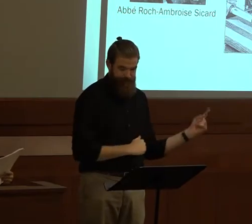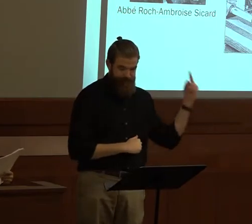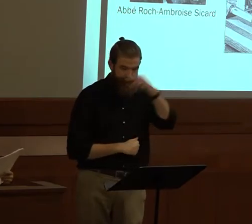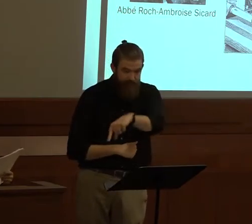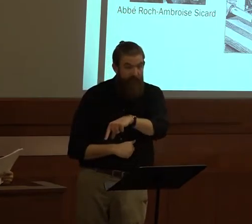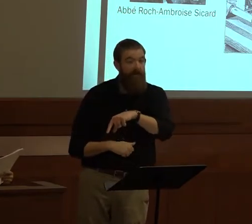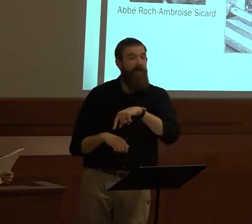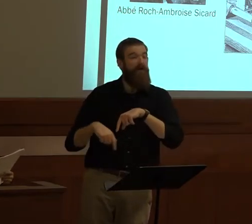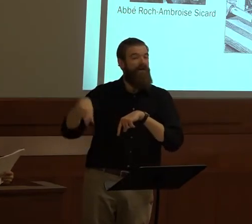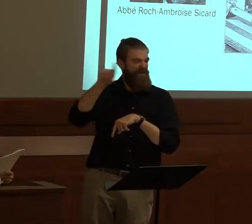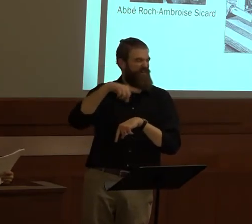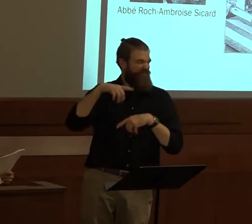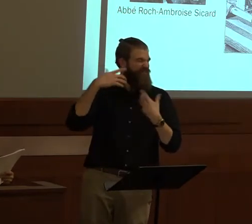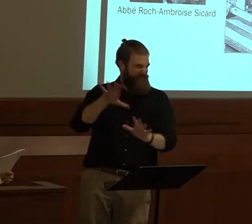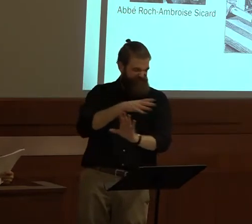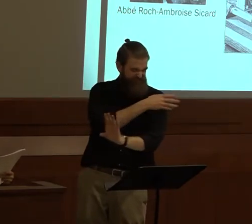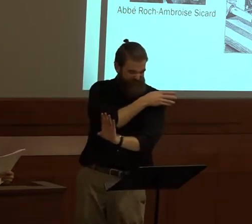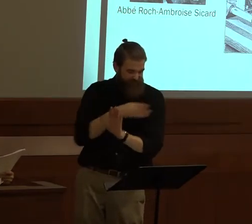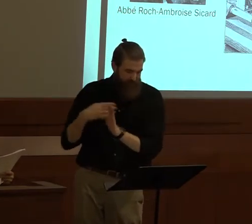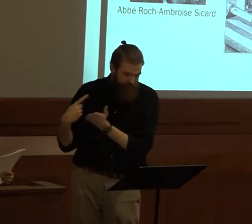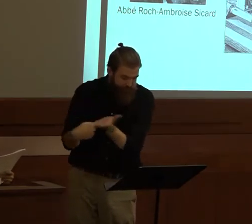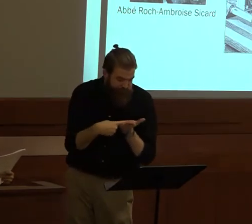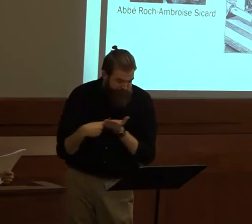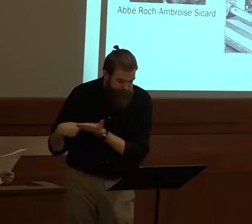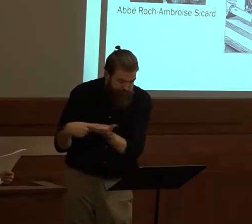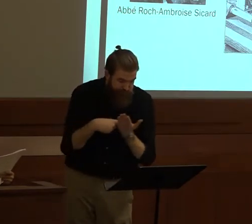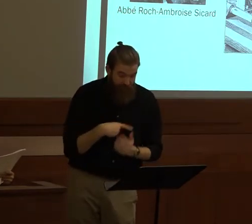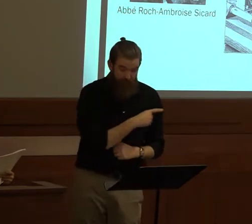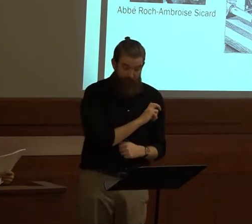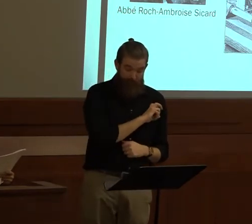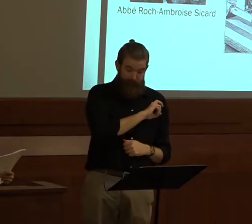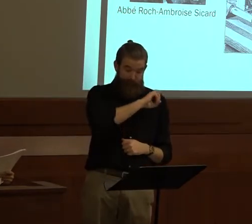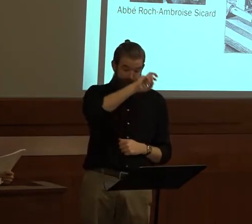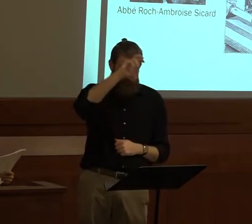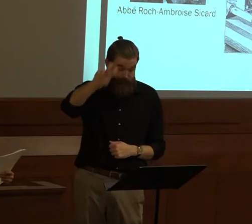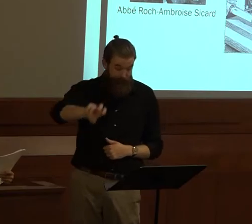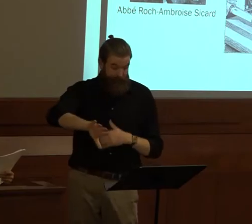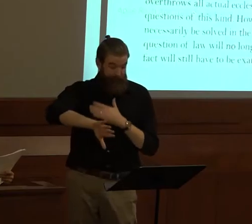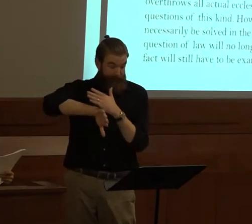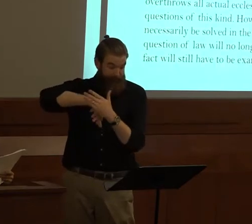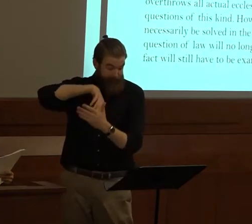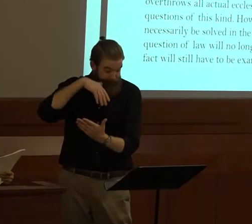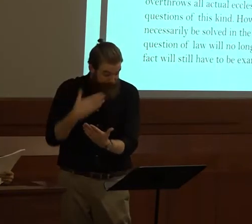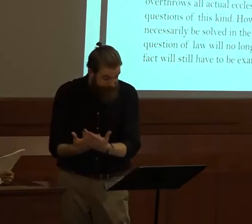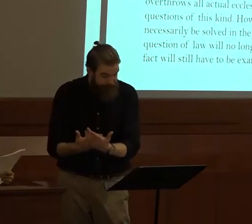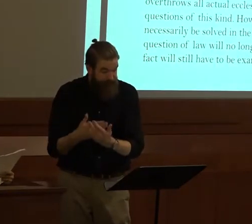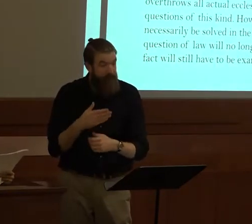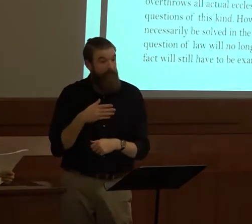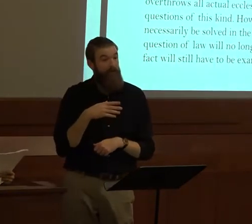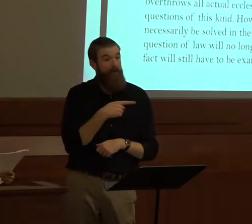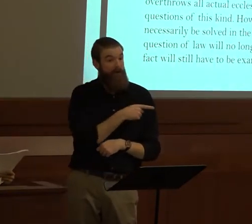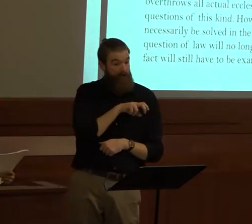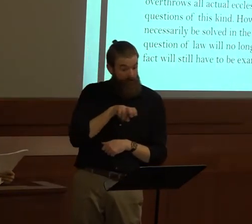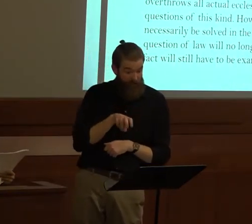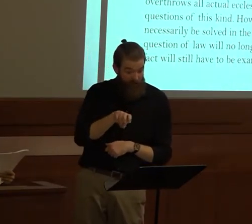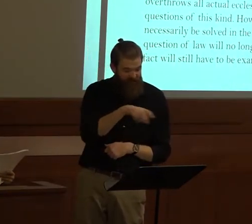the Assumptionist's Family News in Paris on January the 15th, 1920. Here's the